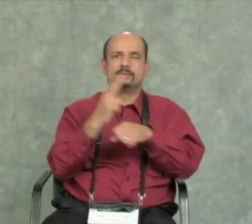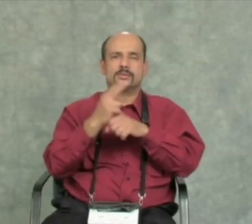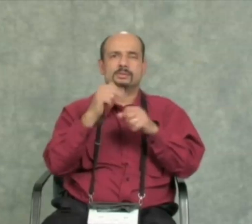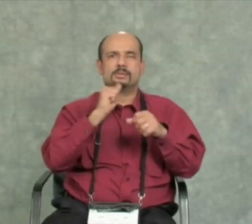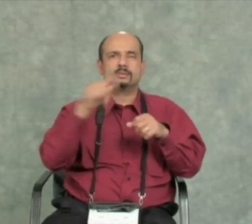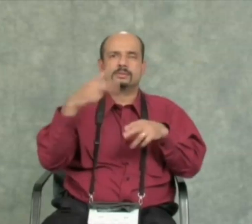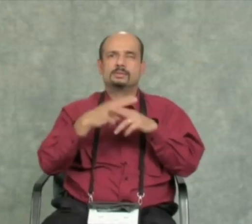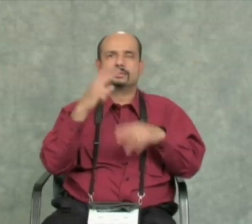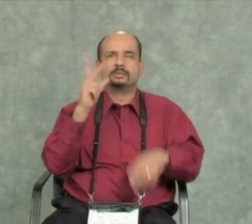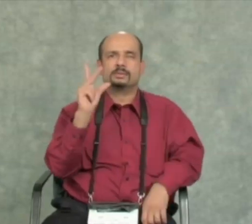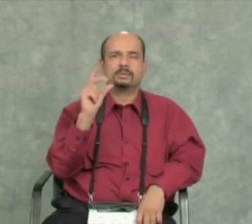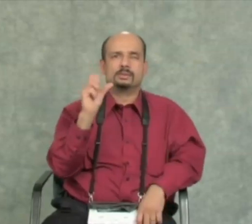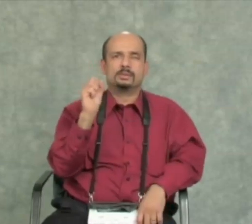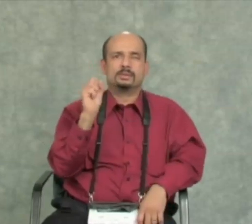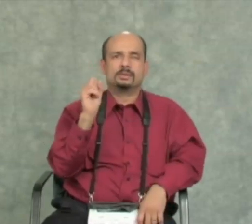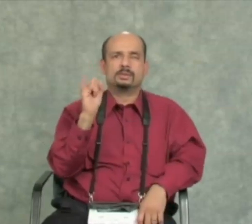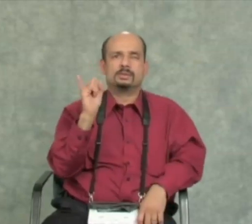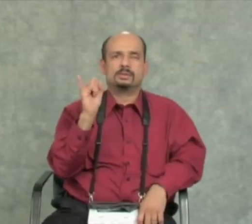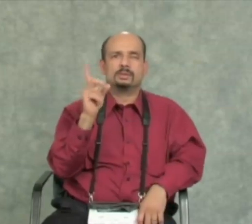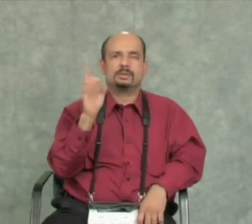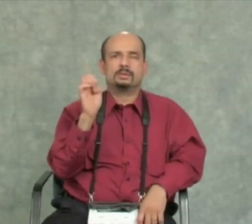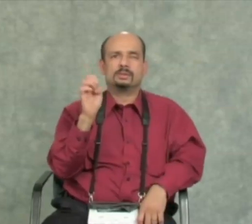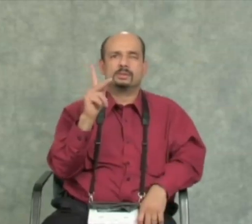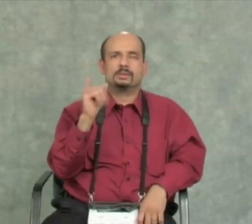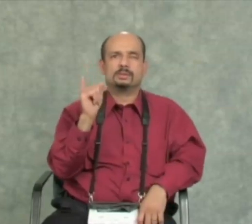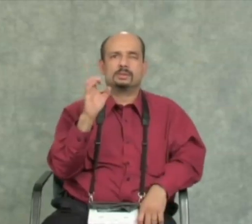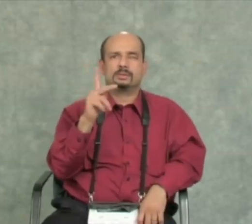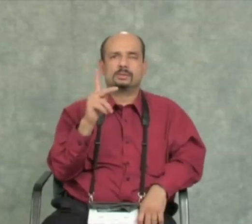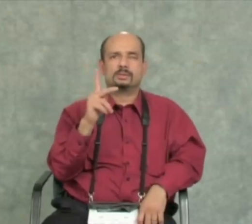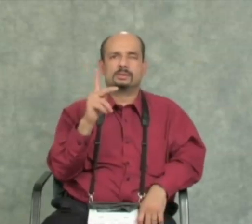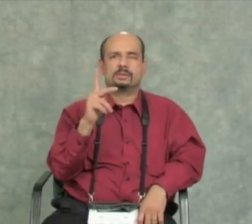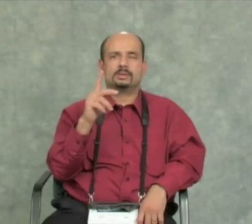to track his location. Another app I use is called Sidekick